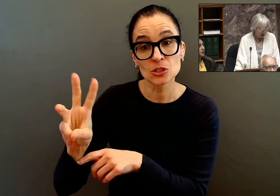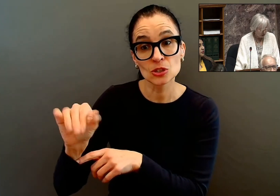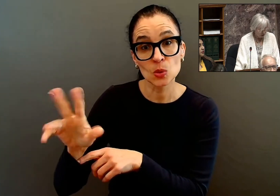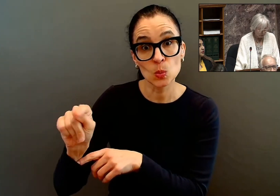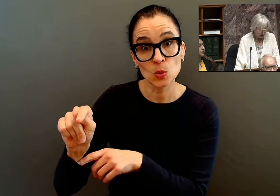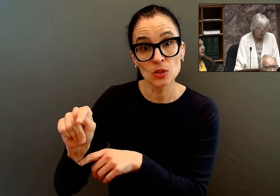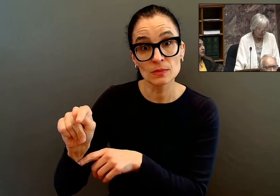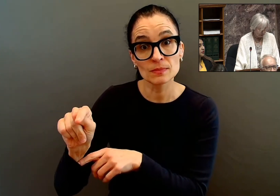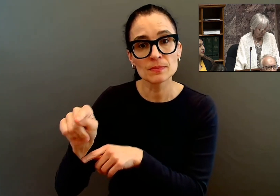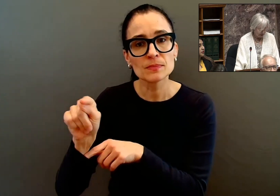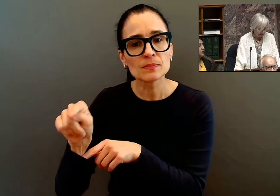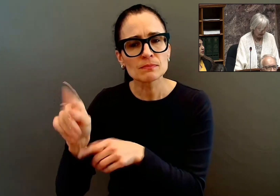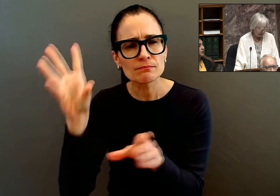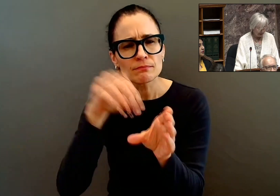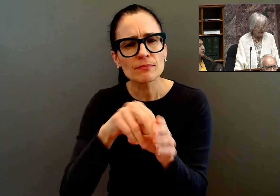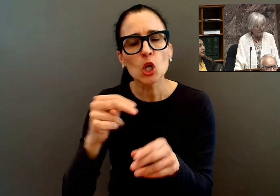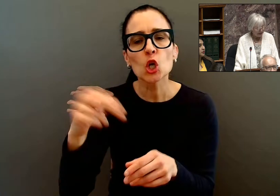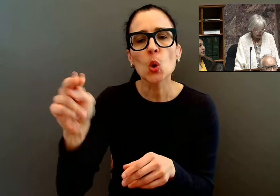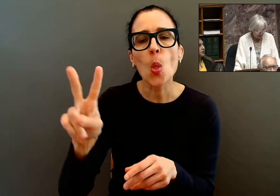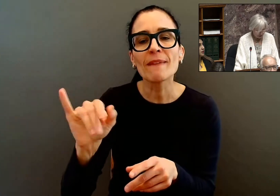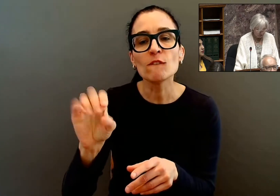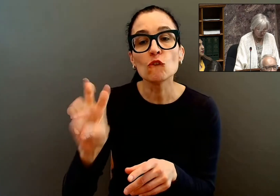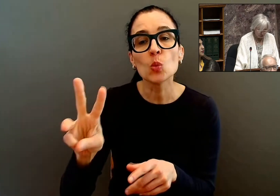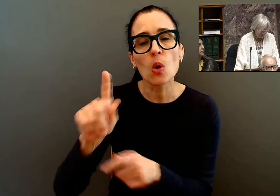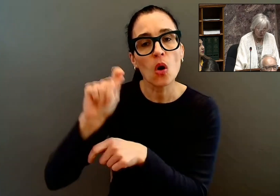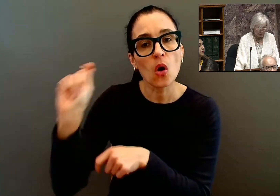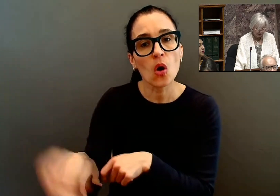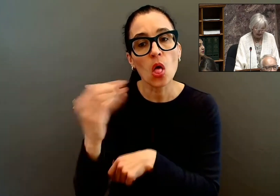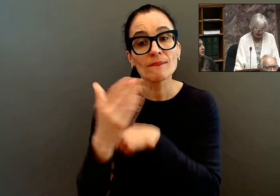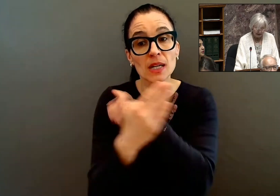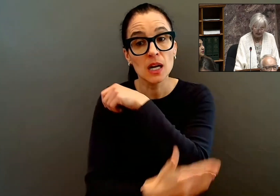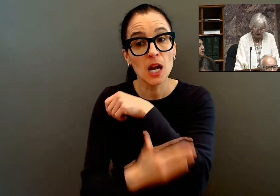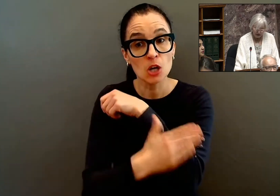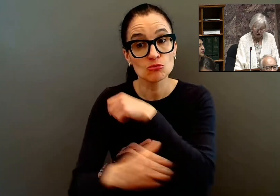legend Arnold Palmer. It consists of 2